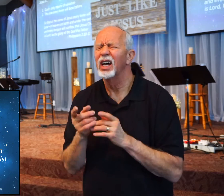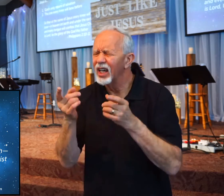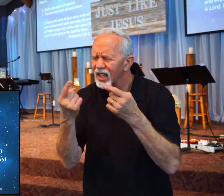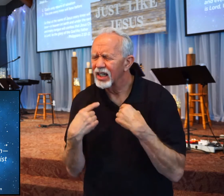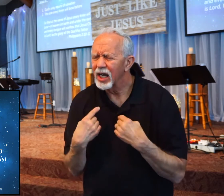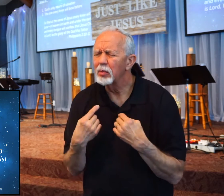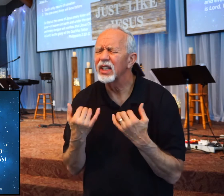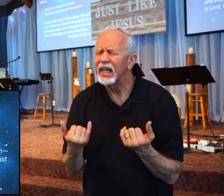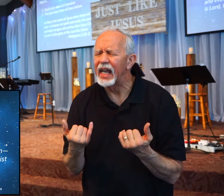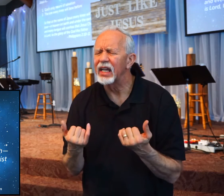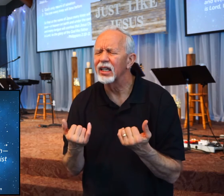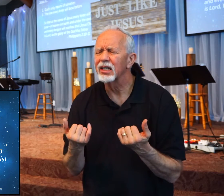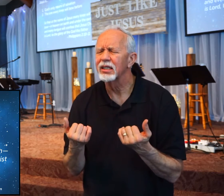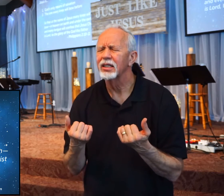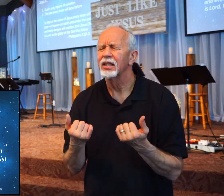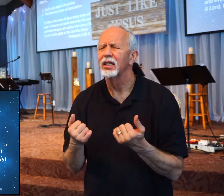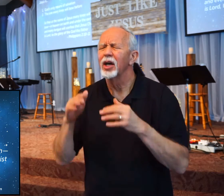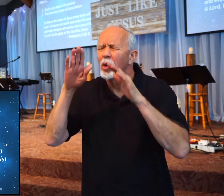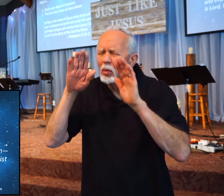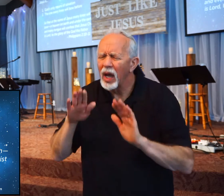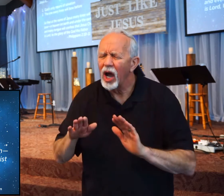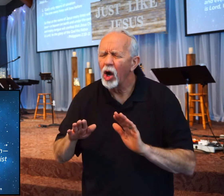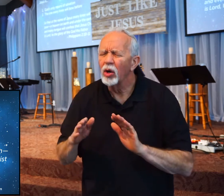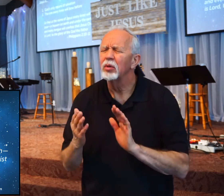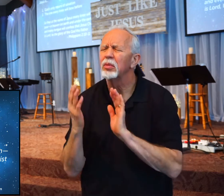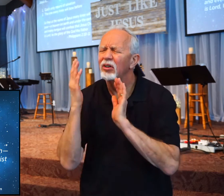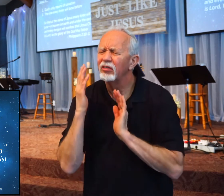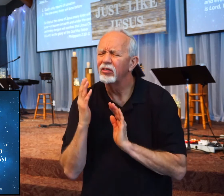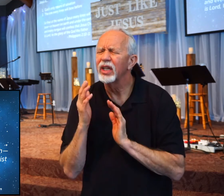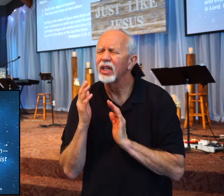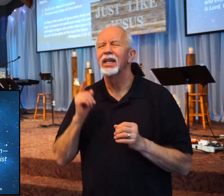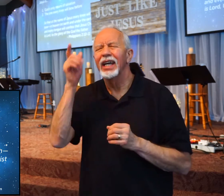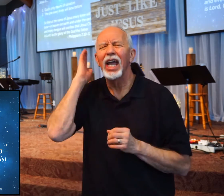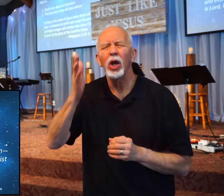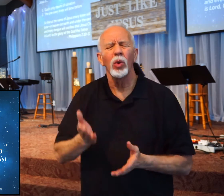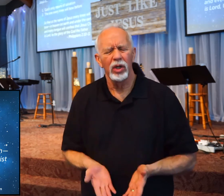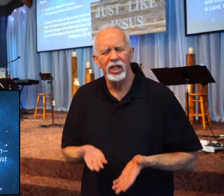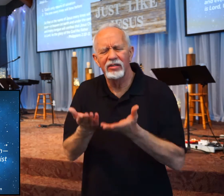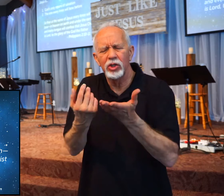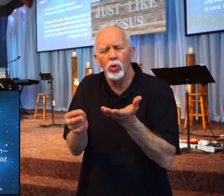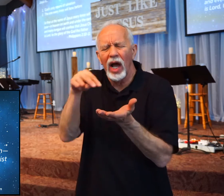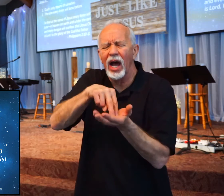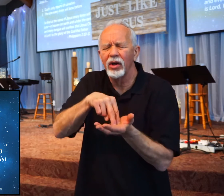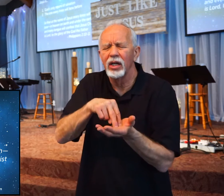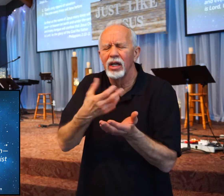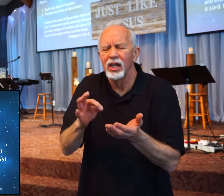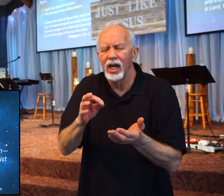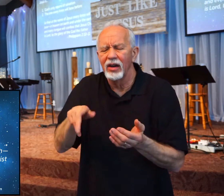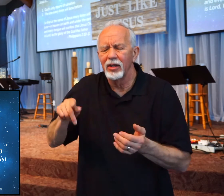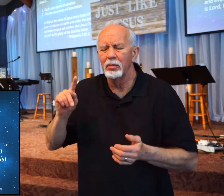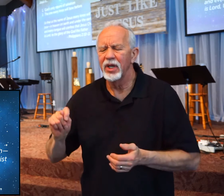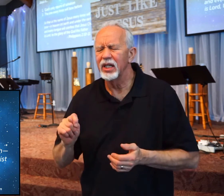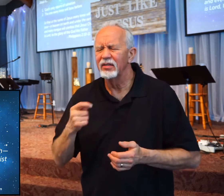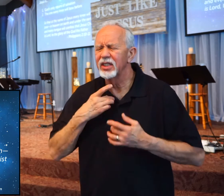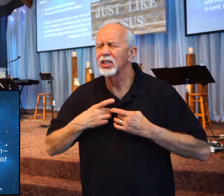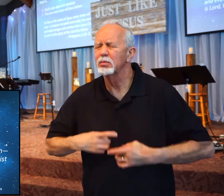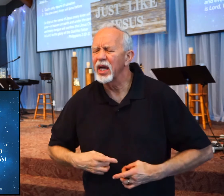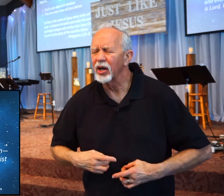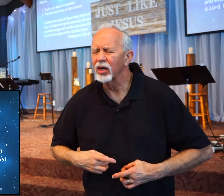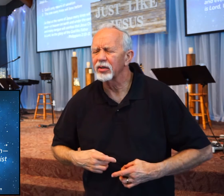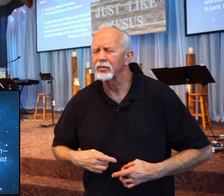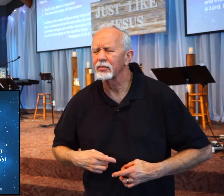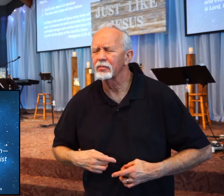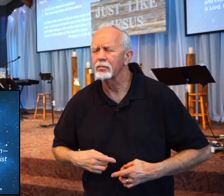to Him today. Bow before the King. Get you out of the pit of despair, as the psalmist